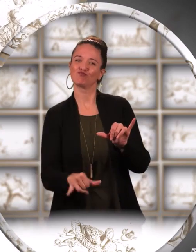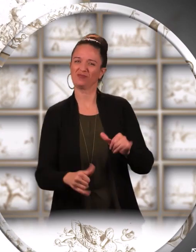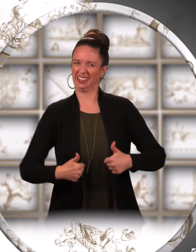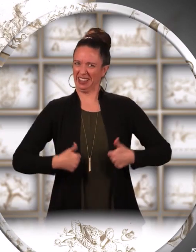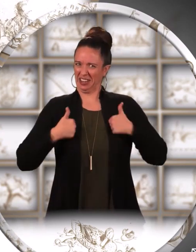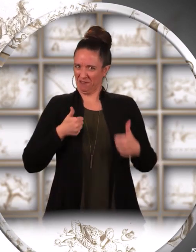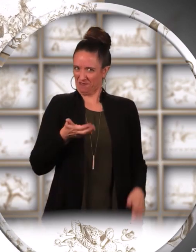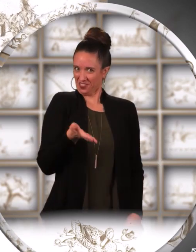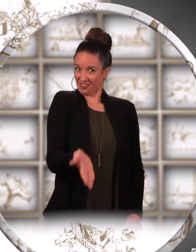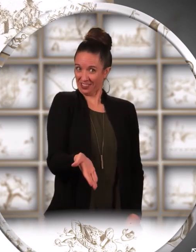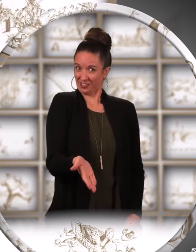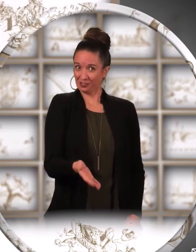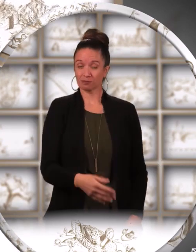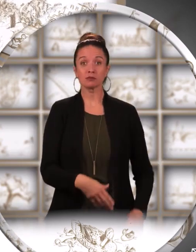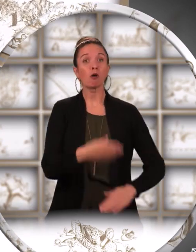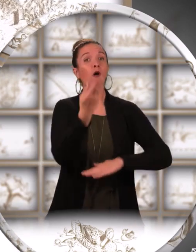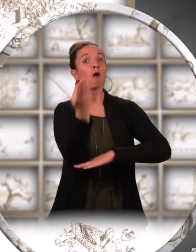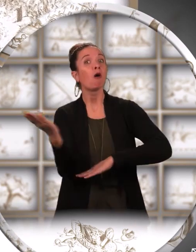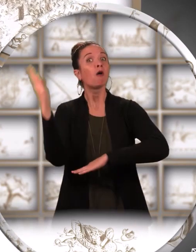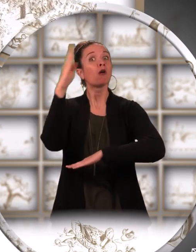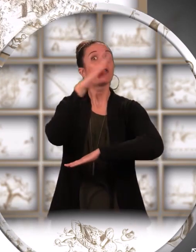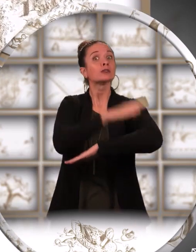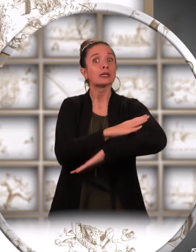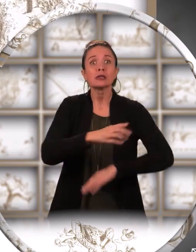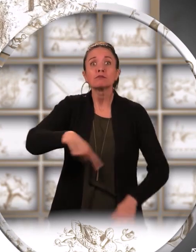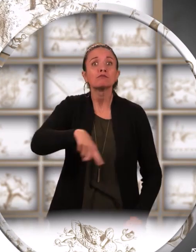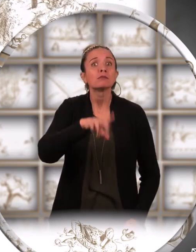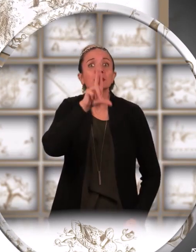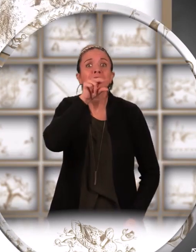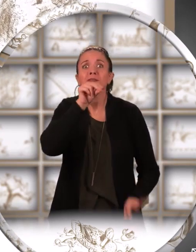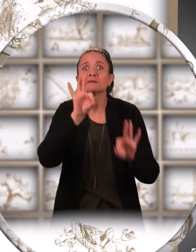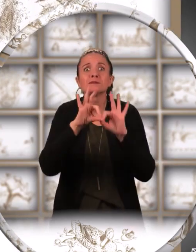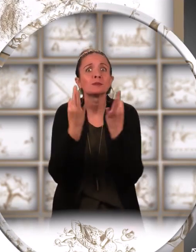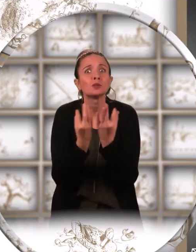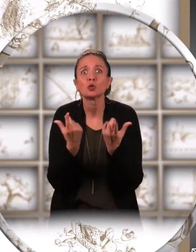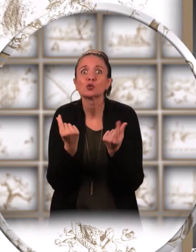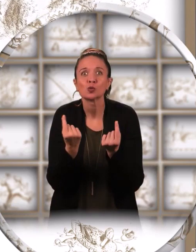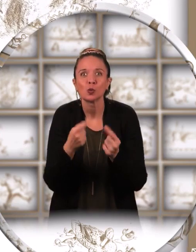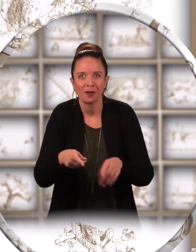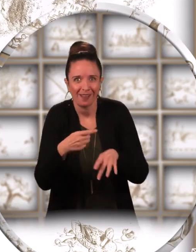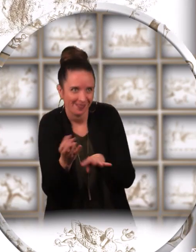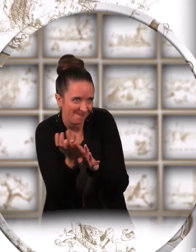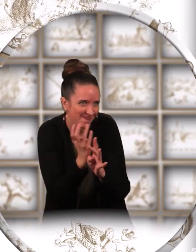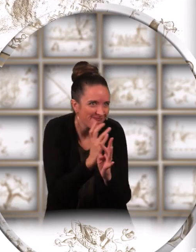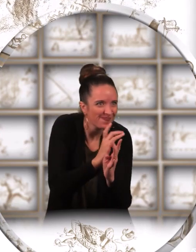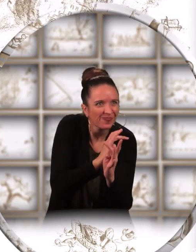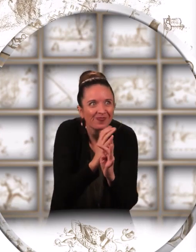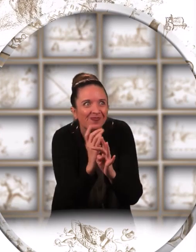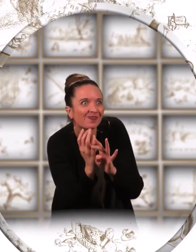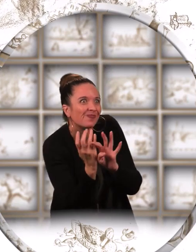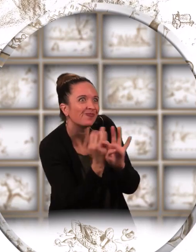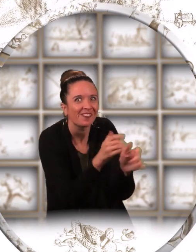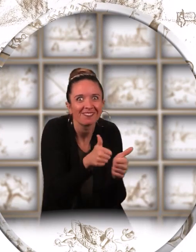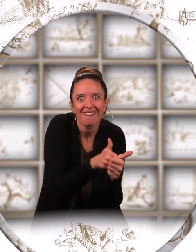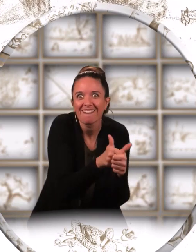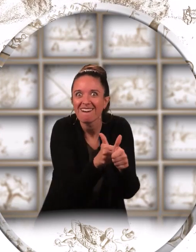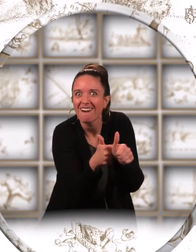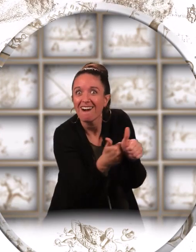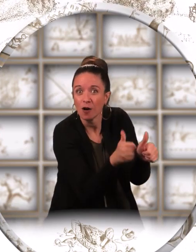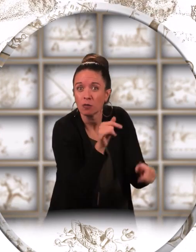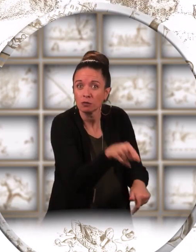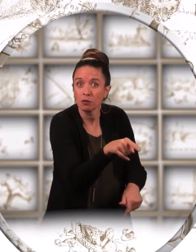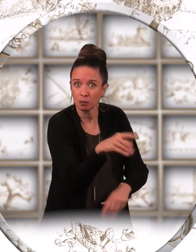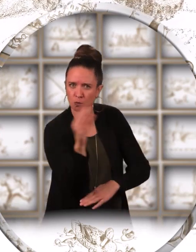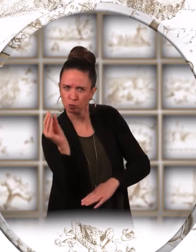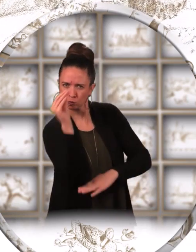The ducklings liked the new island so much that they decided to live there. All day long they follow